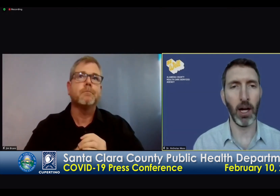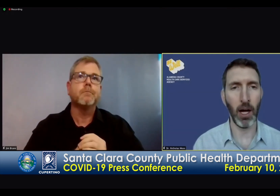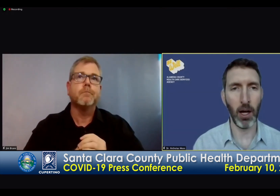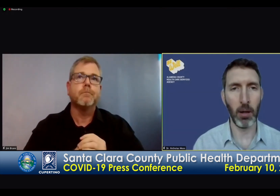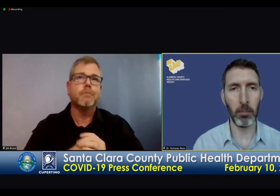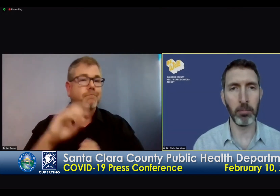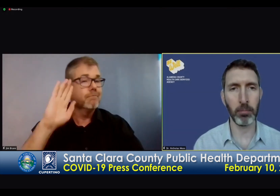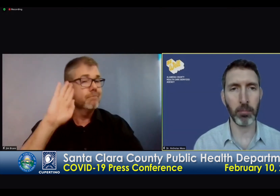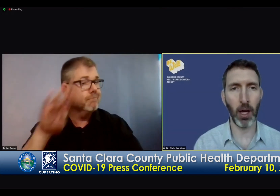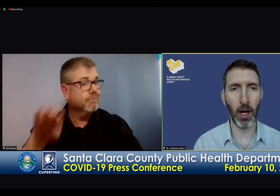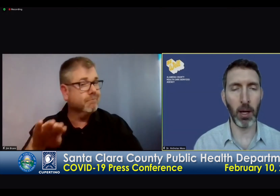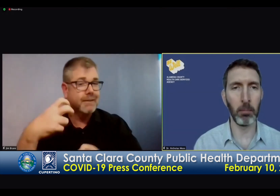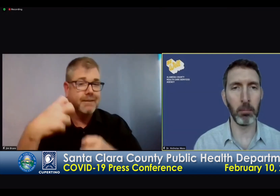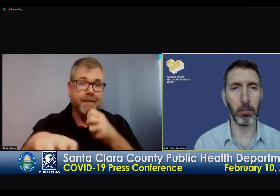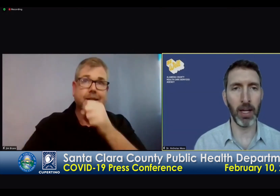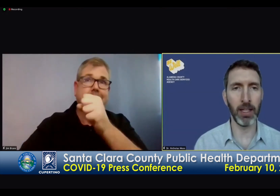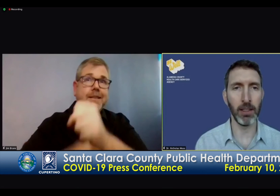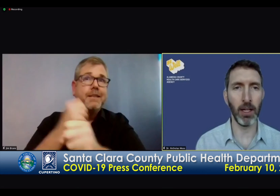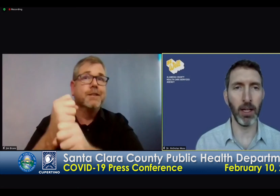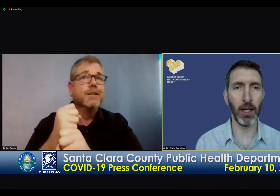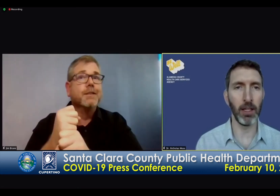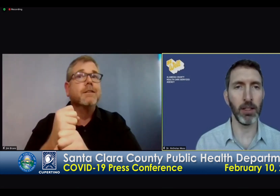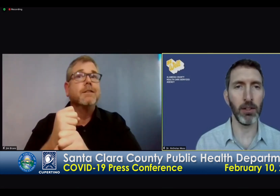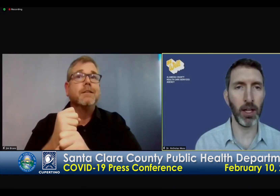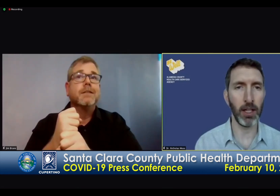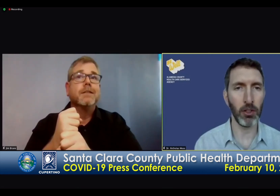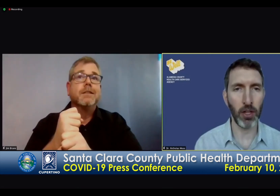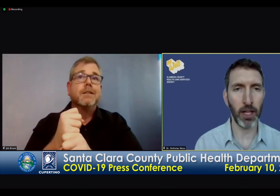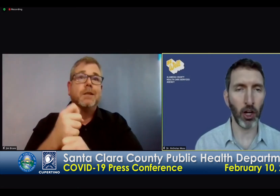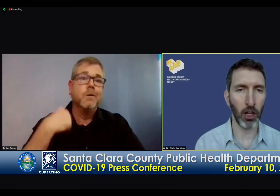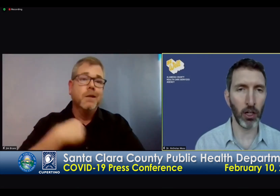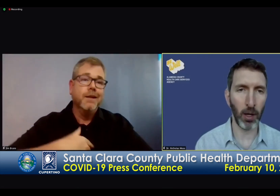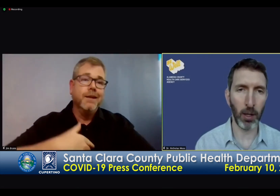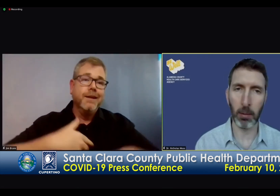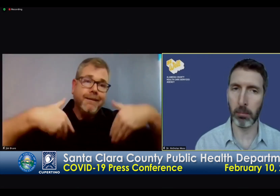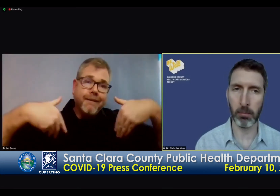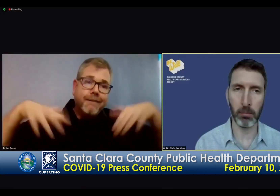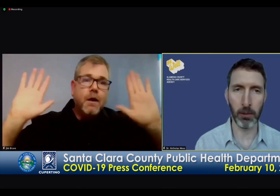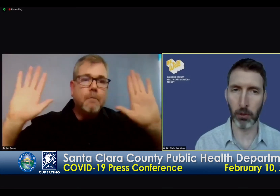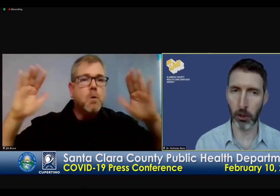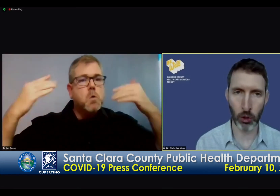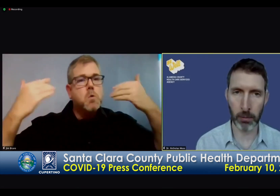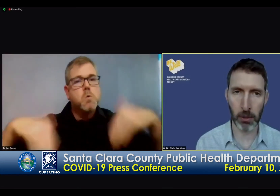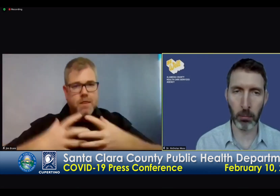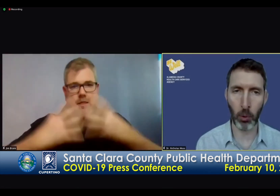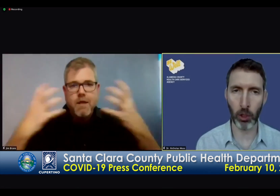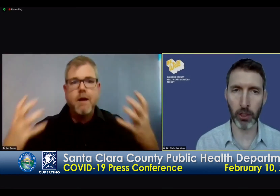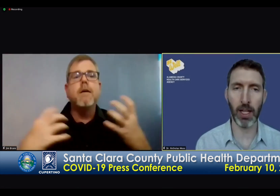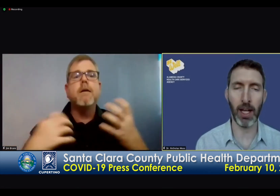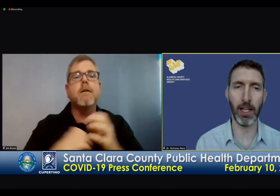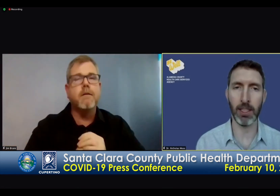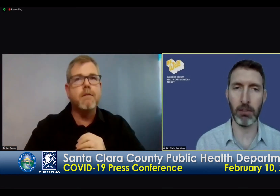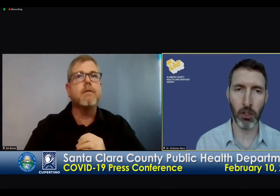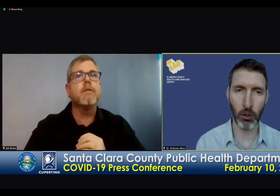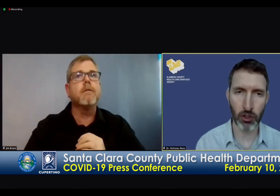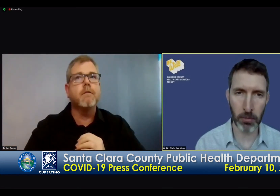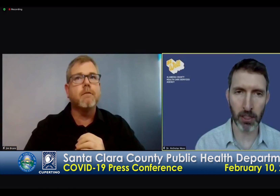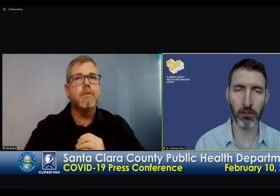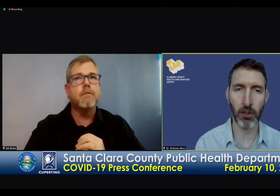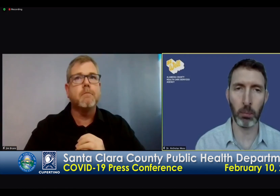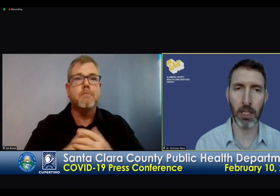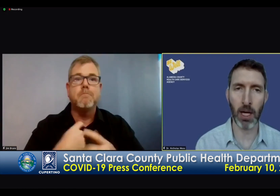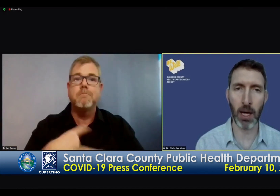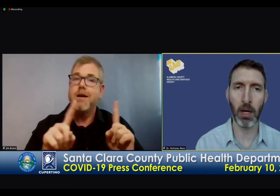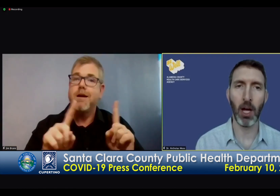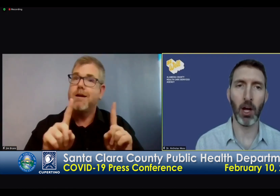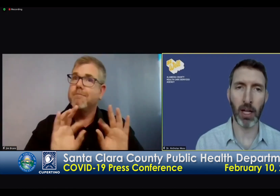they are extremely important. And even though some things have